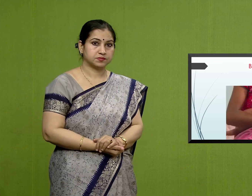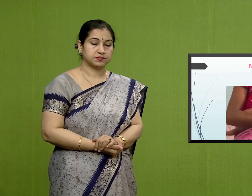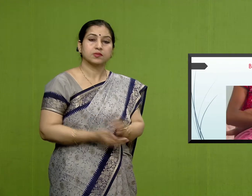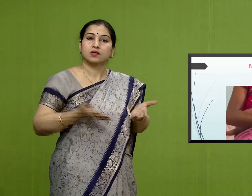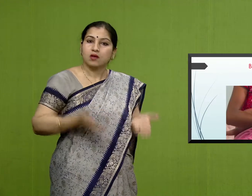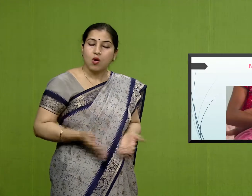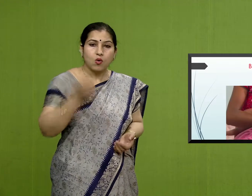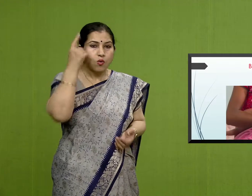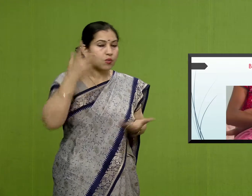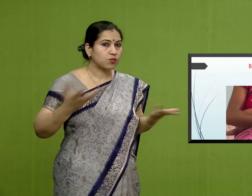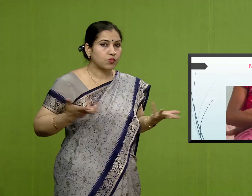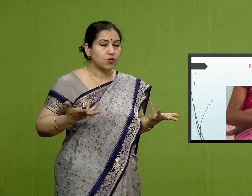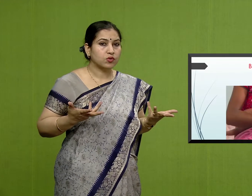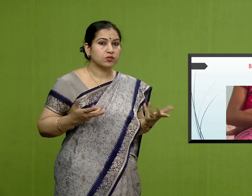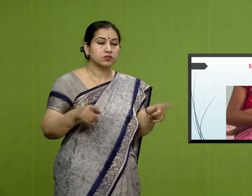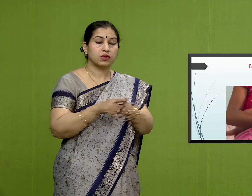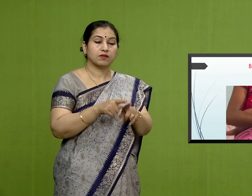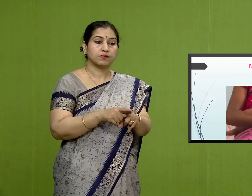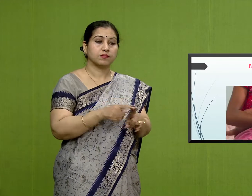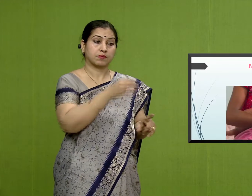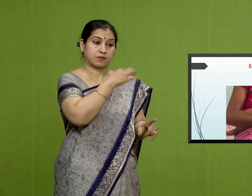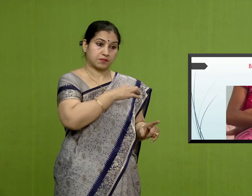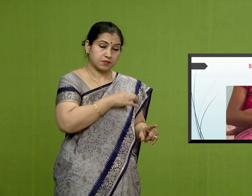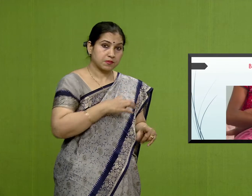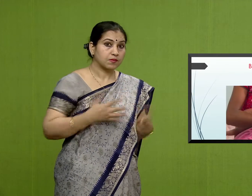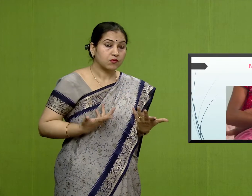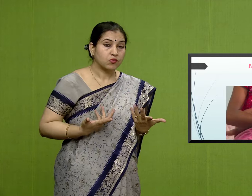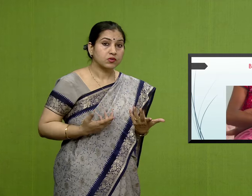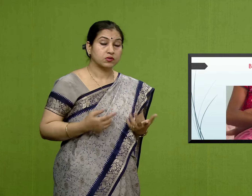Let's understand the advantages of breastfeeding.